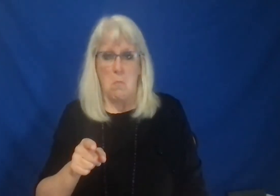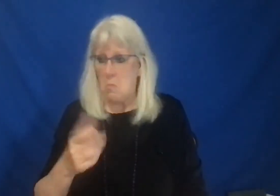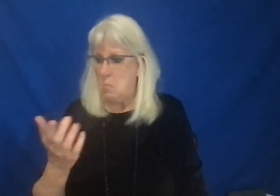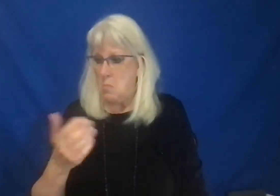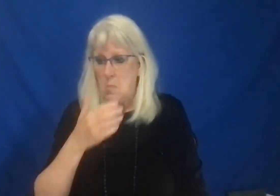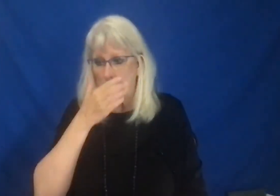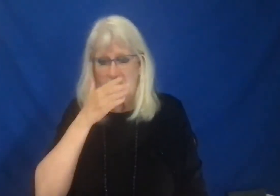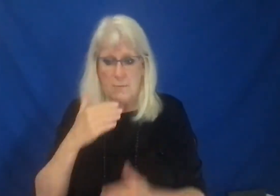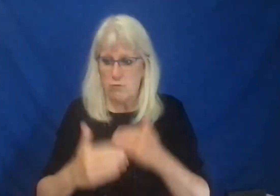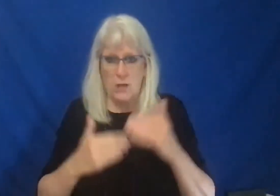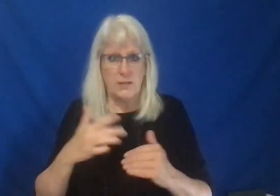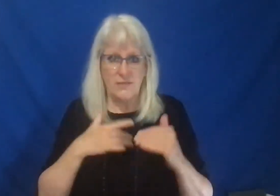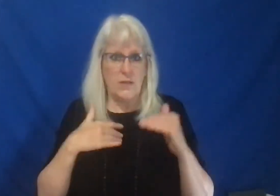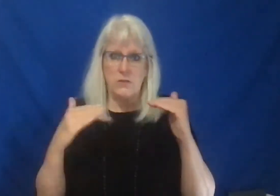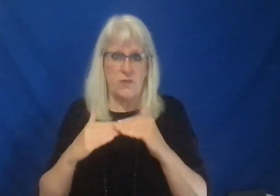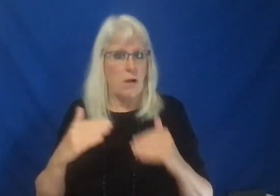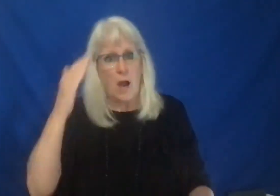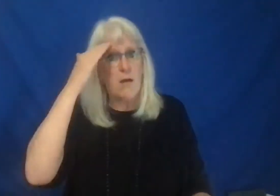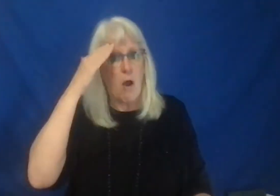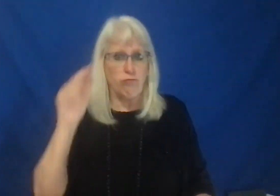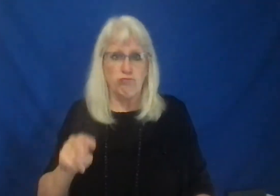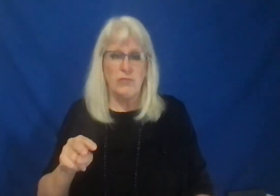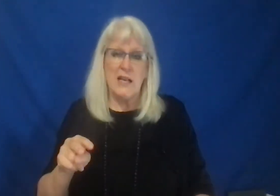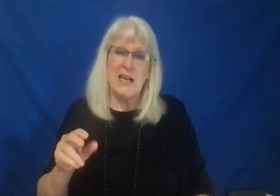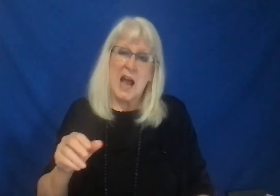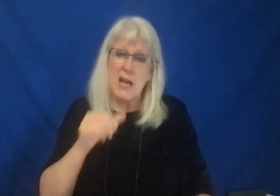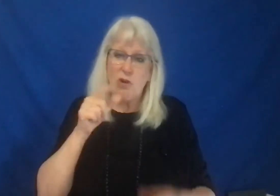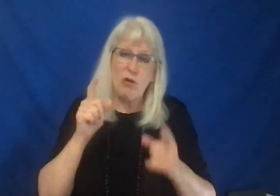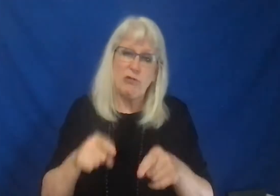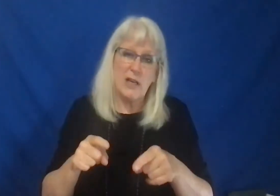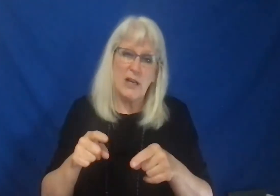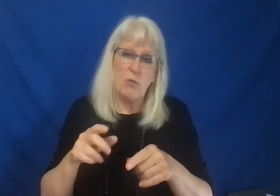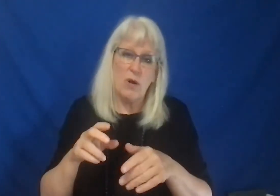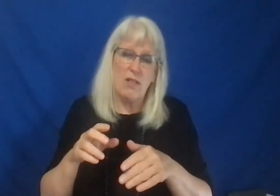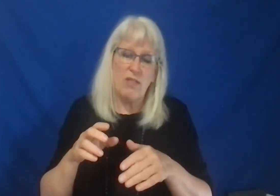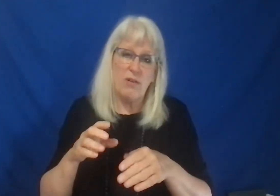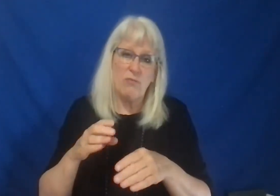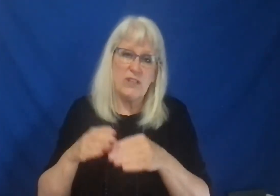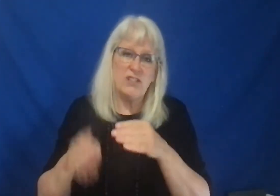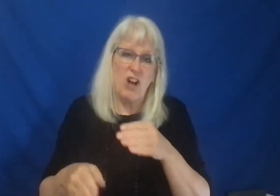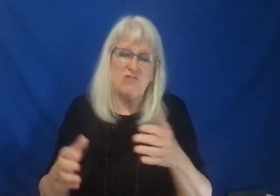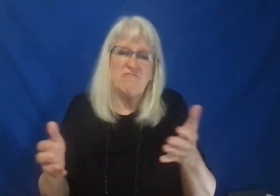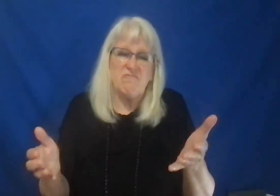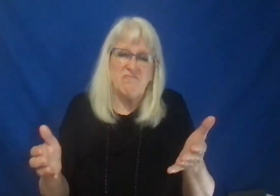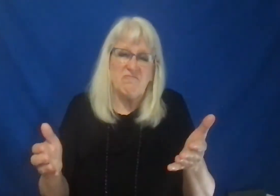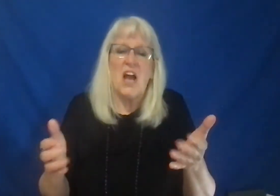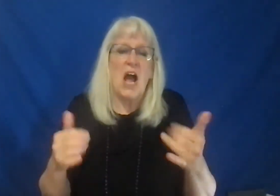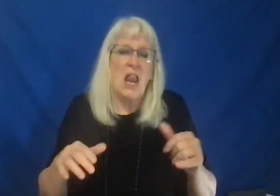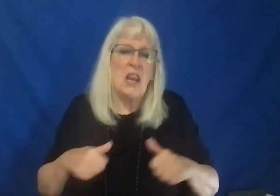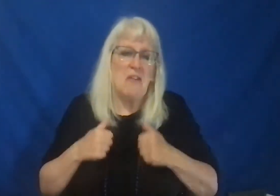fair and I can live with the outcome, even if it has not gone my way,